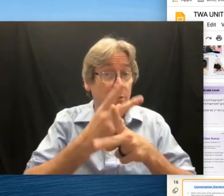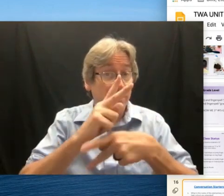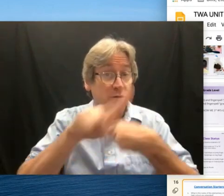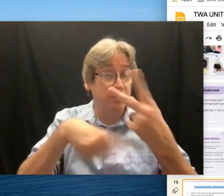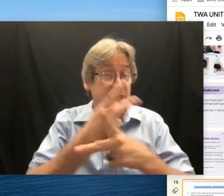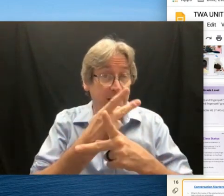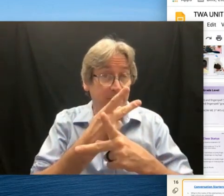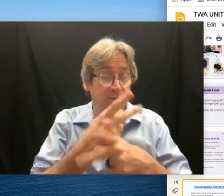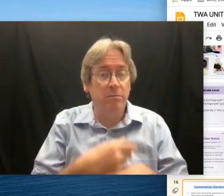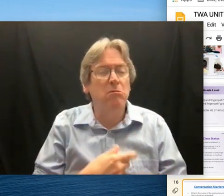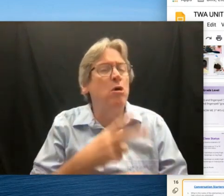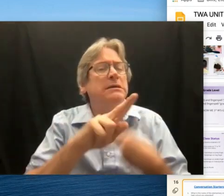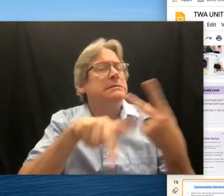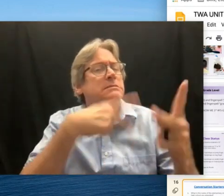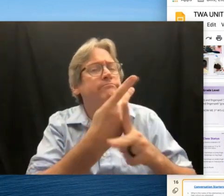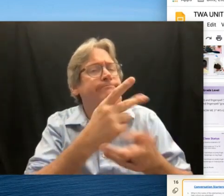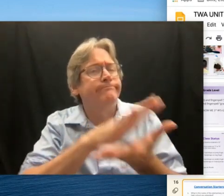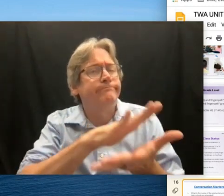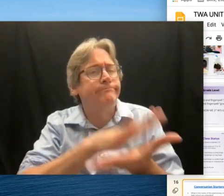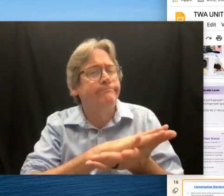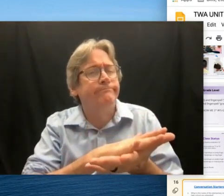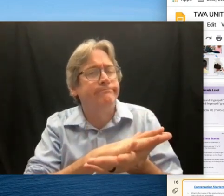Type, remember we learned type?